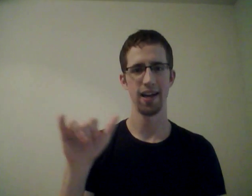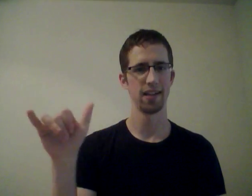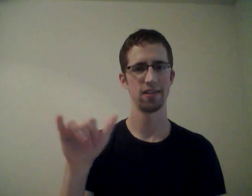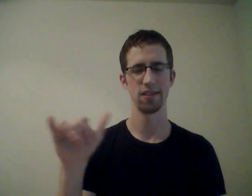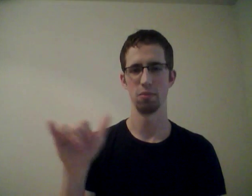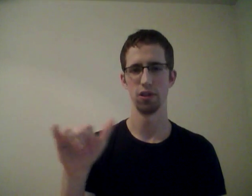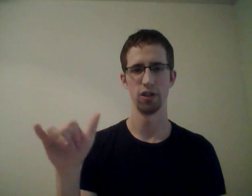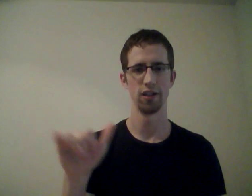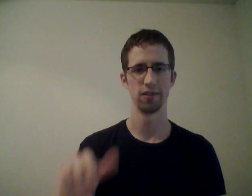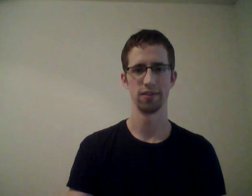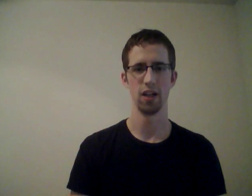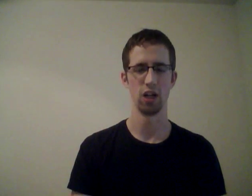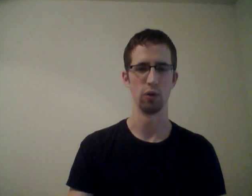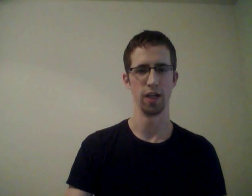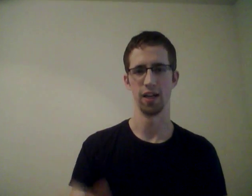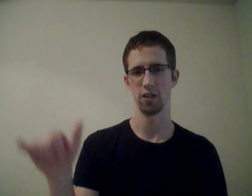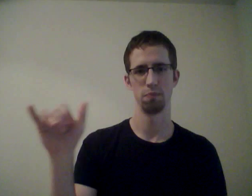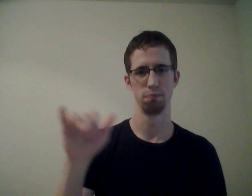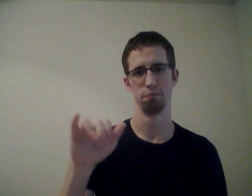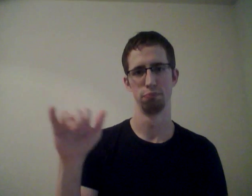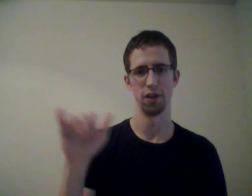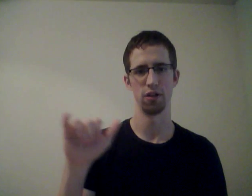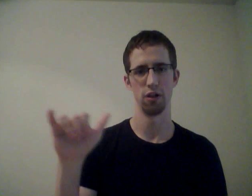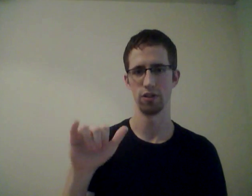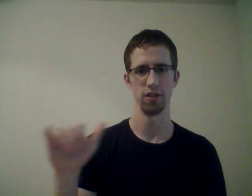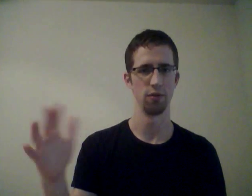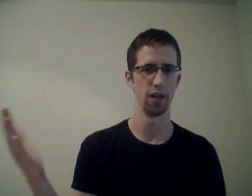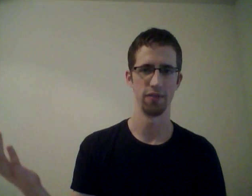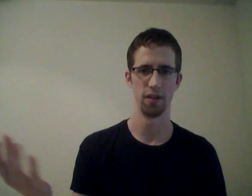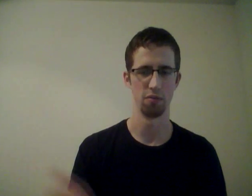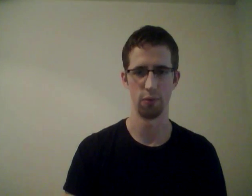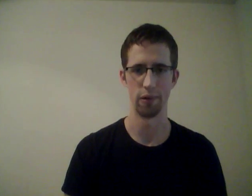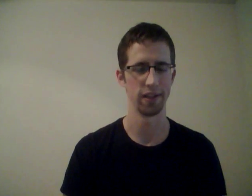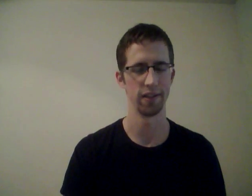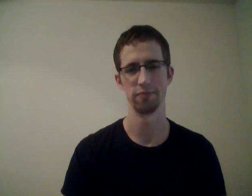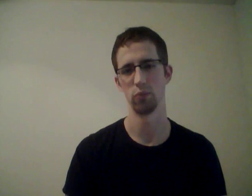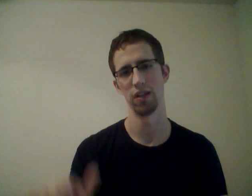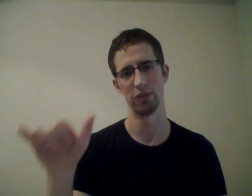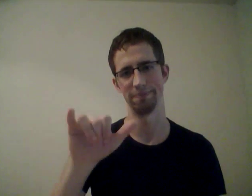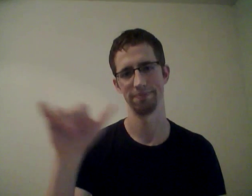as, similar. Oh, yeah, it's pretty close to what I've done before, you know, whatever.